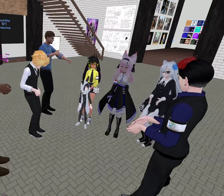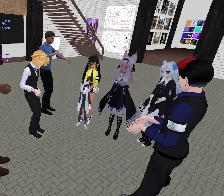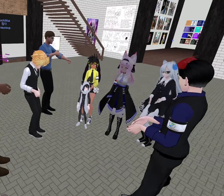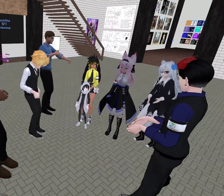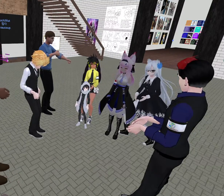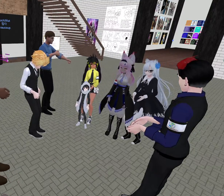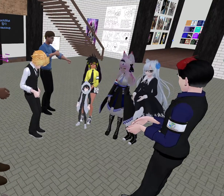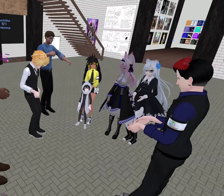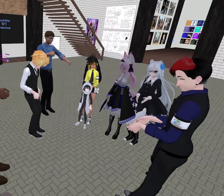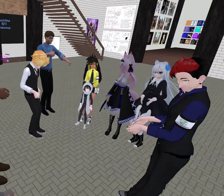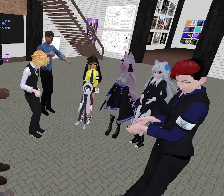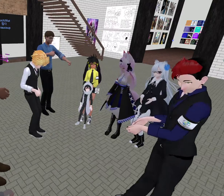Sounds